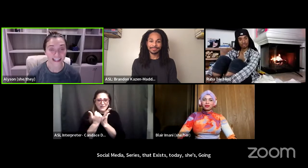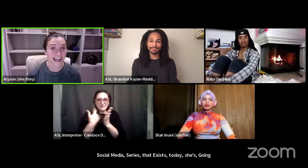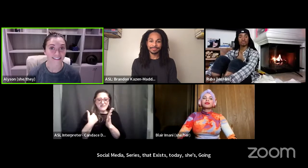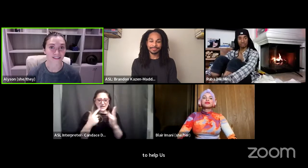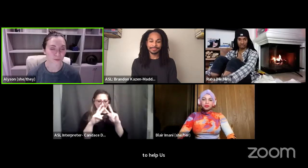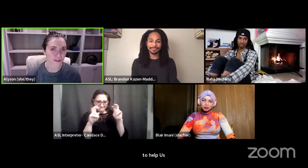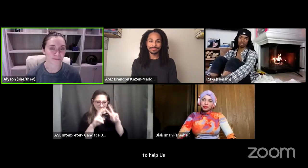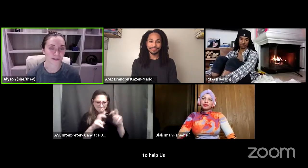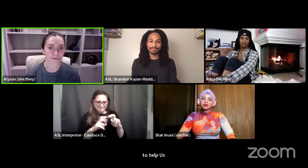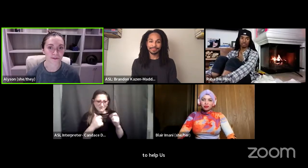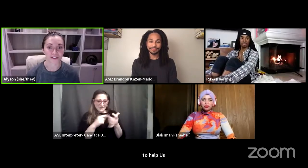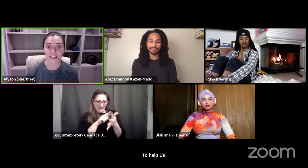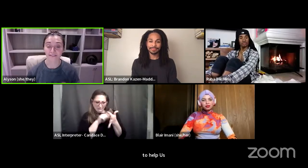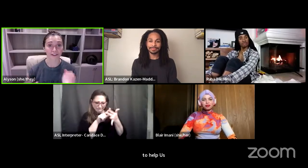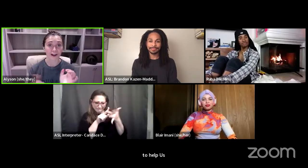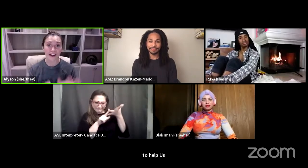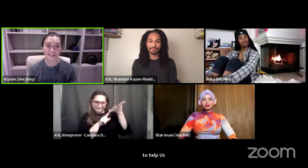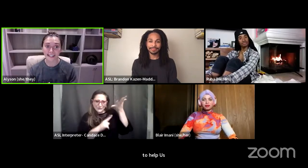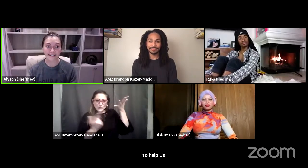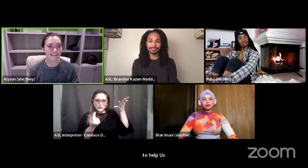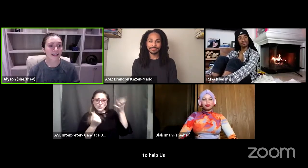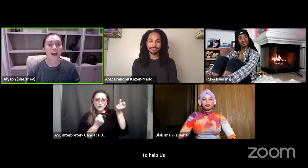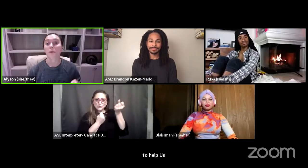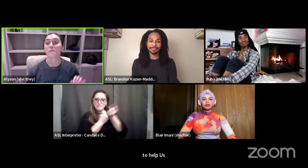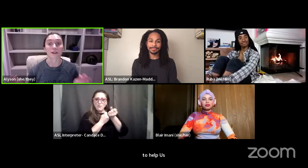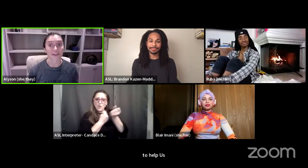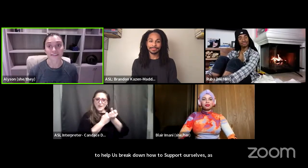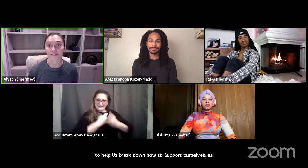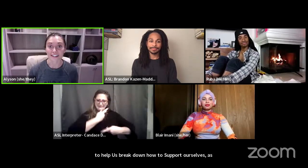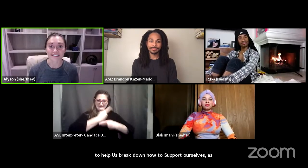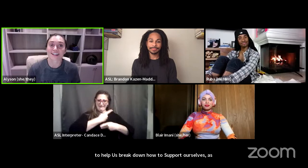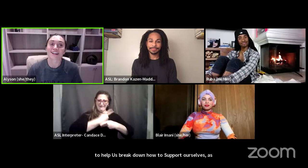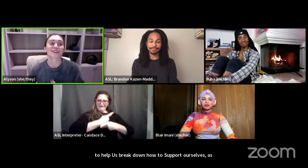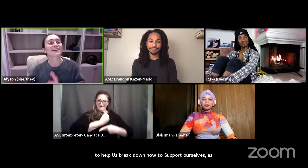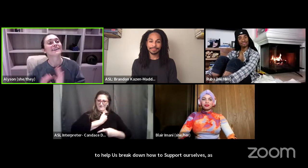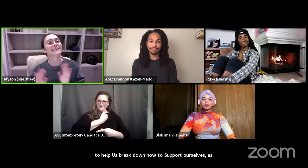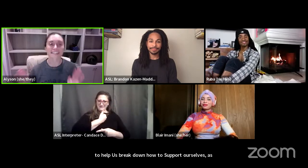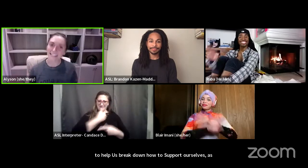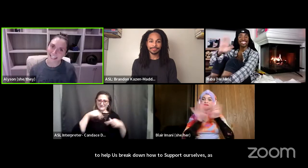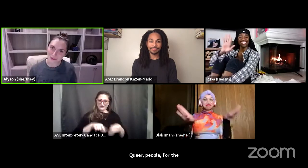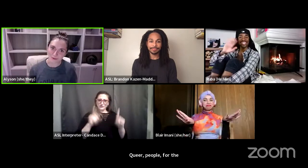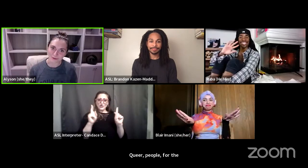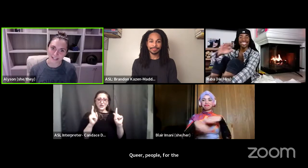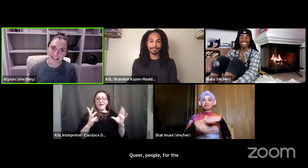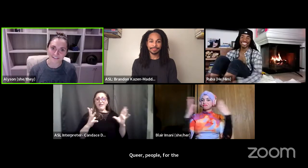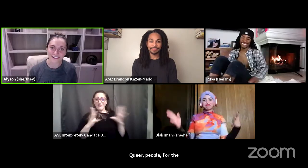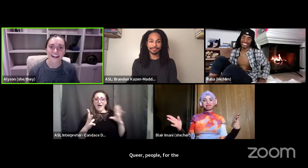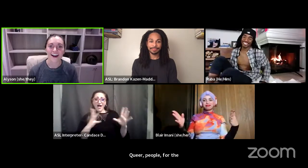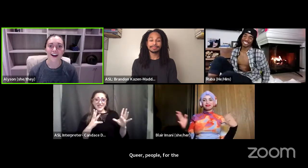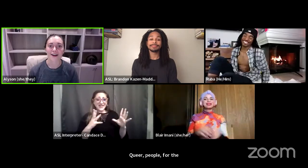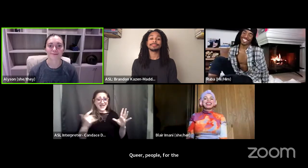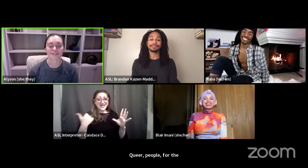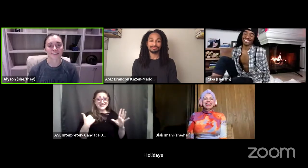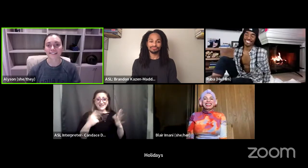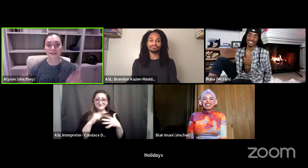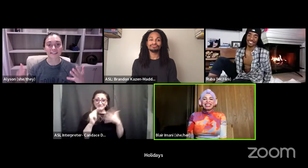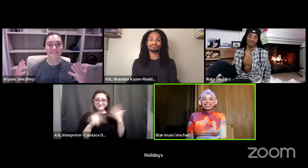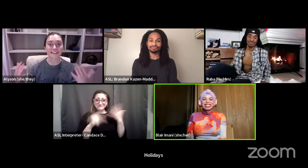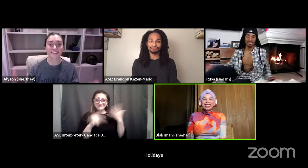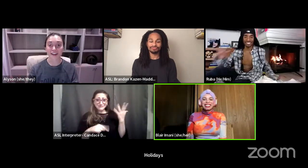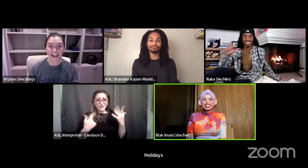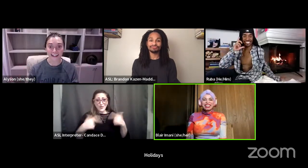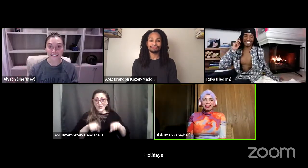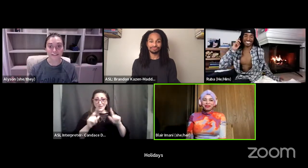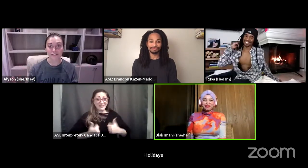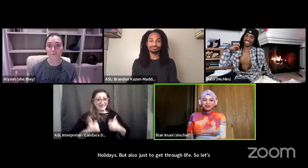ourselves as queer people for the holidays, but also just to get through life. So let's make